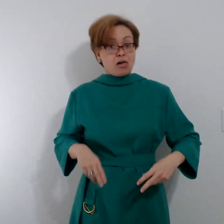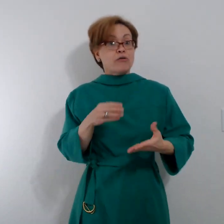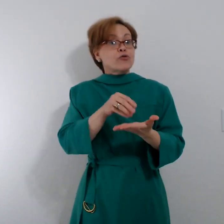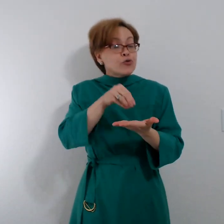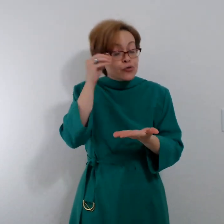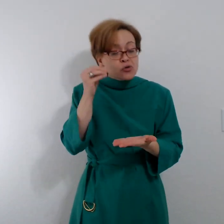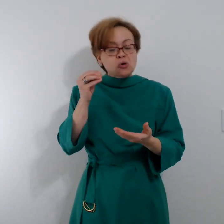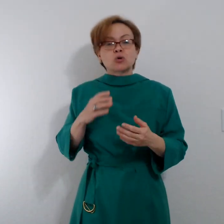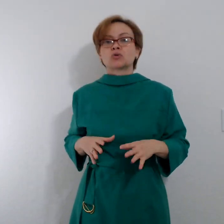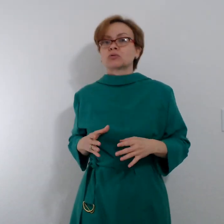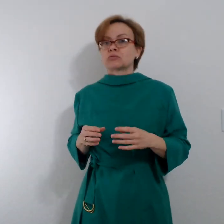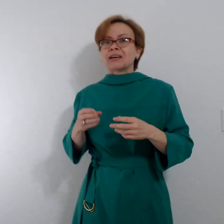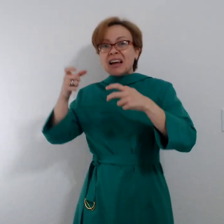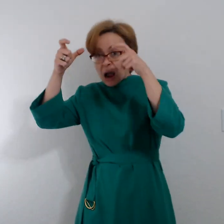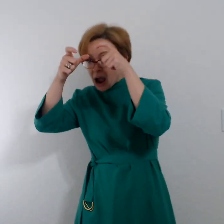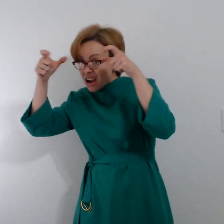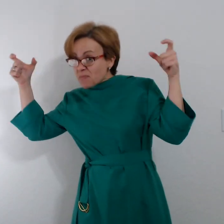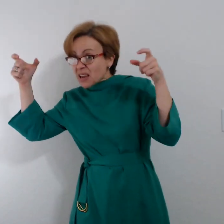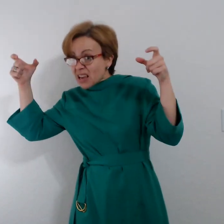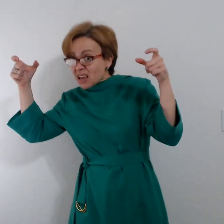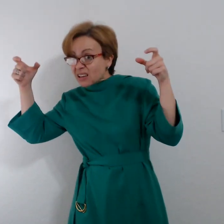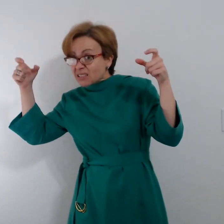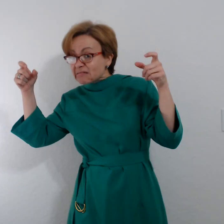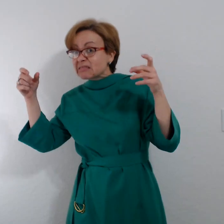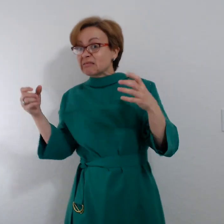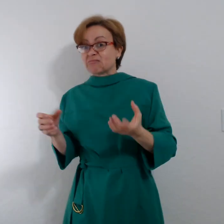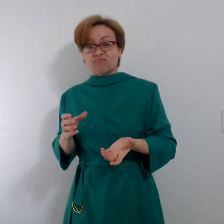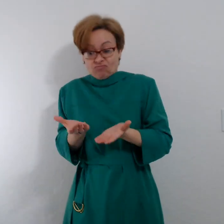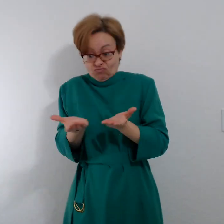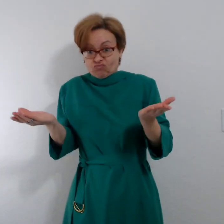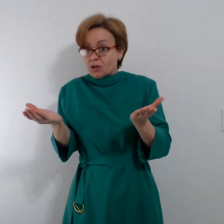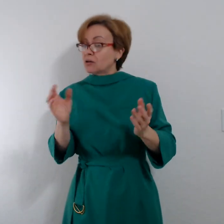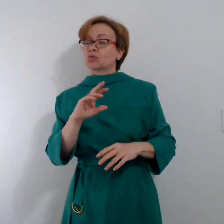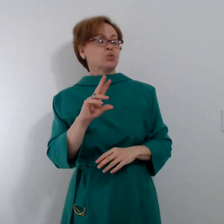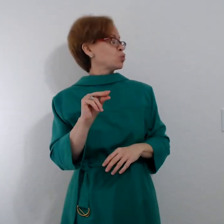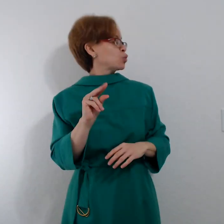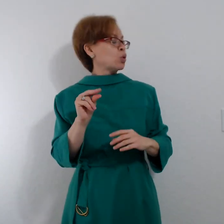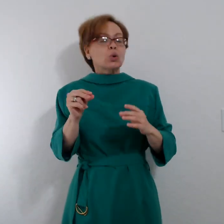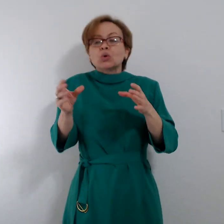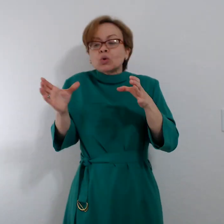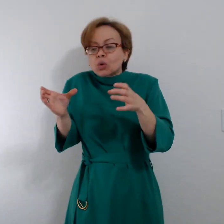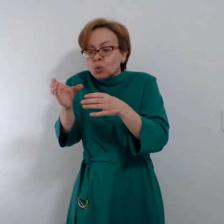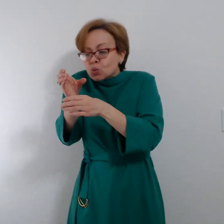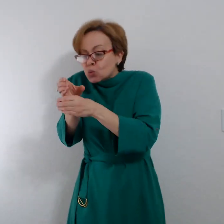I started to really adapt my body.